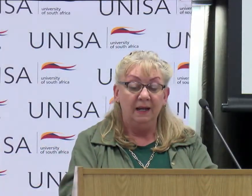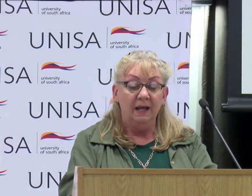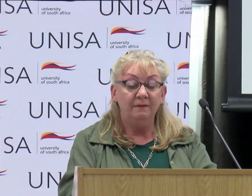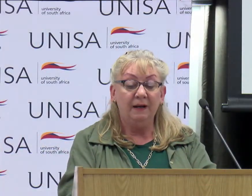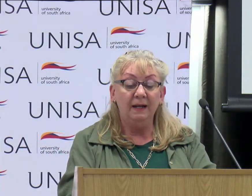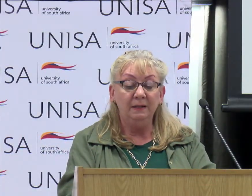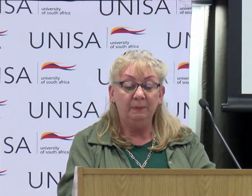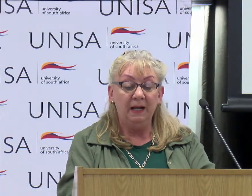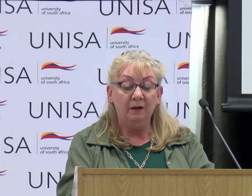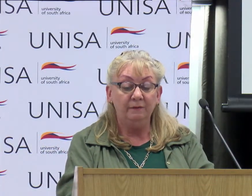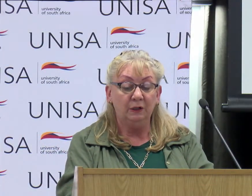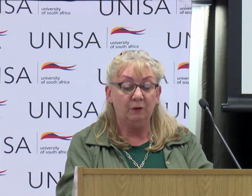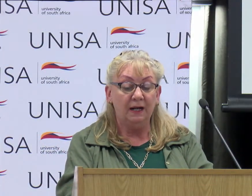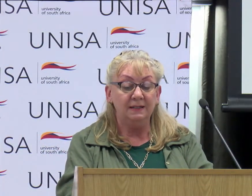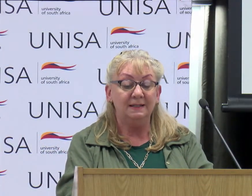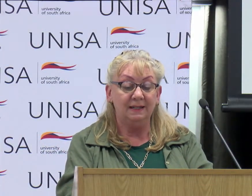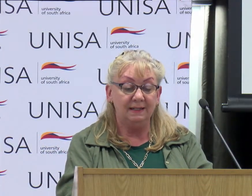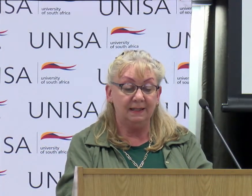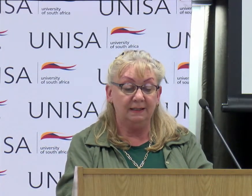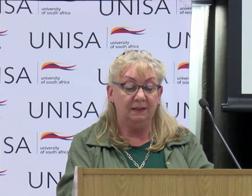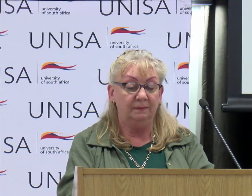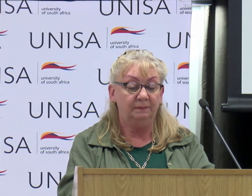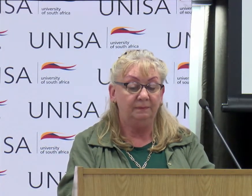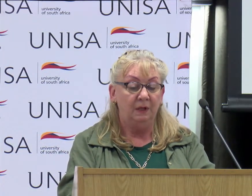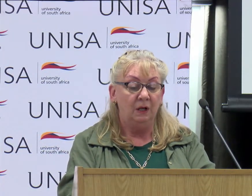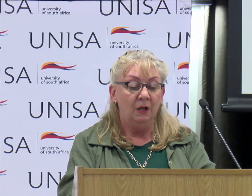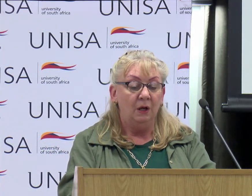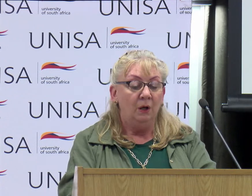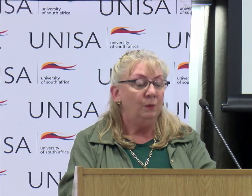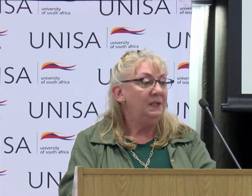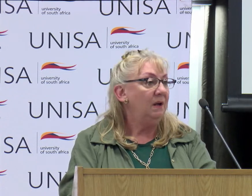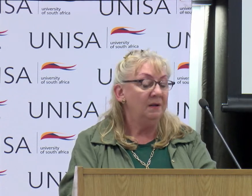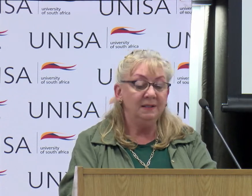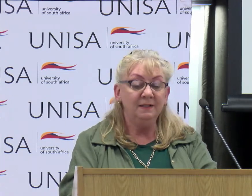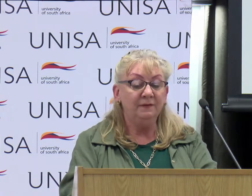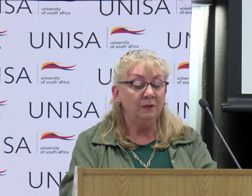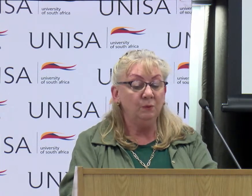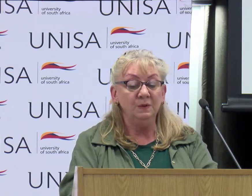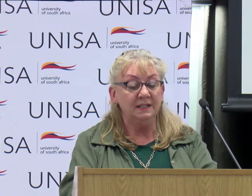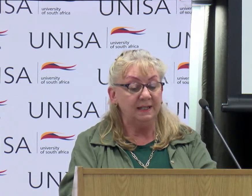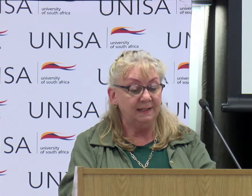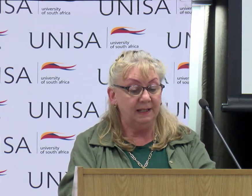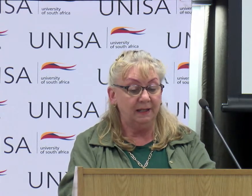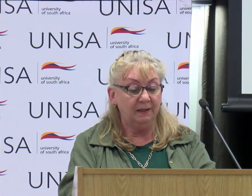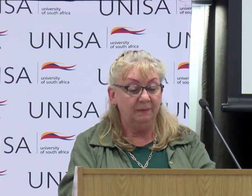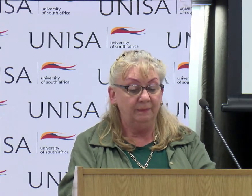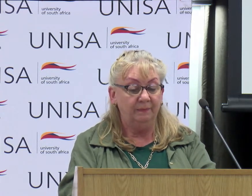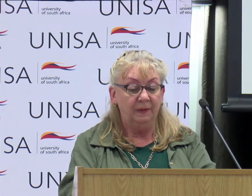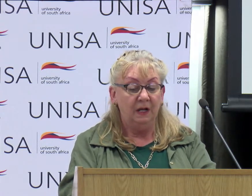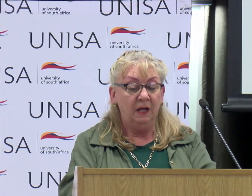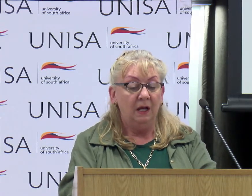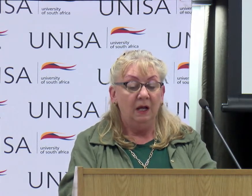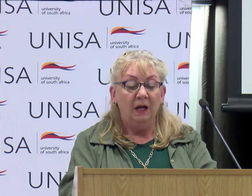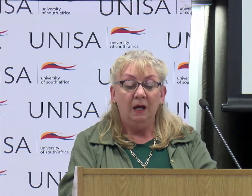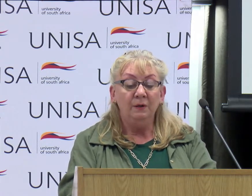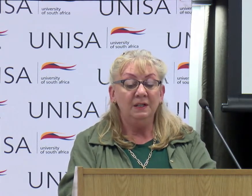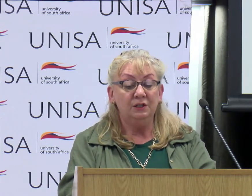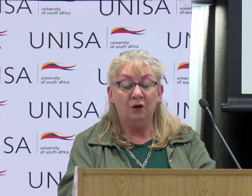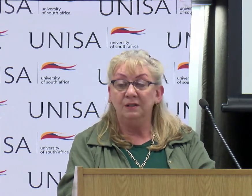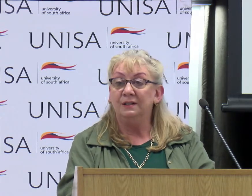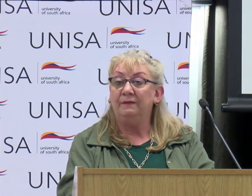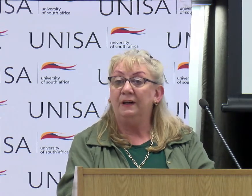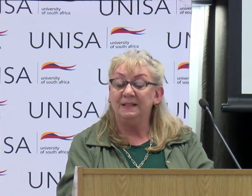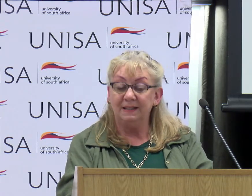Konterdans, the violin player of the Great Desert. O dans van ons sister, oh